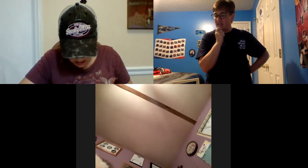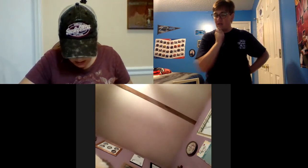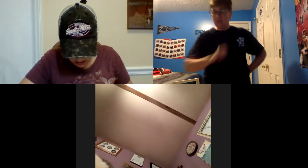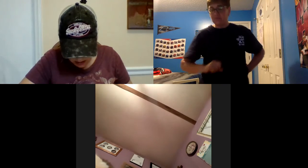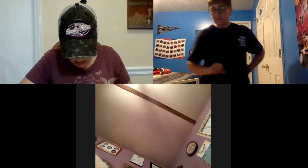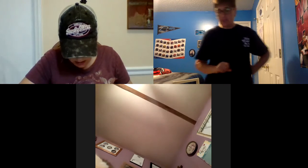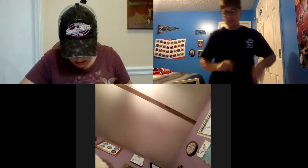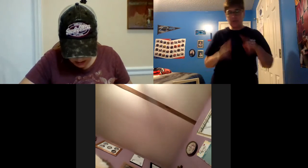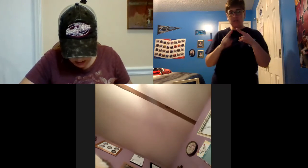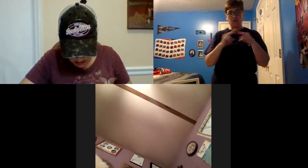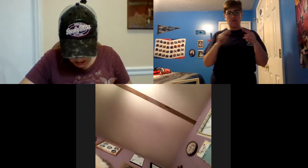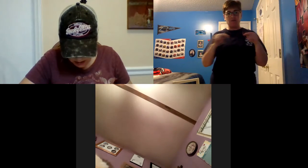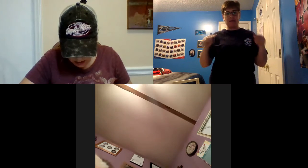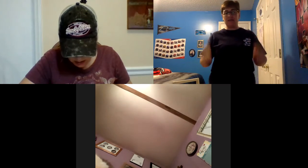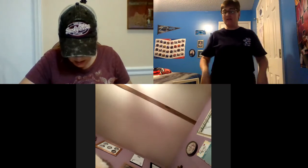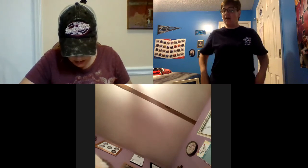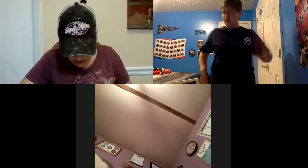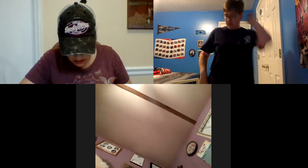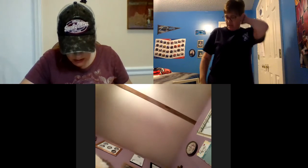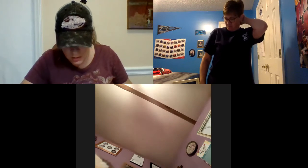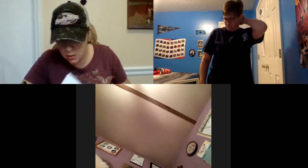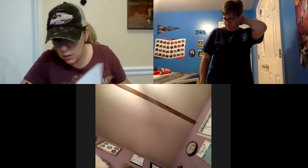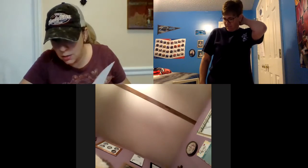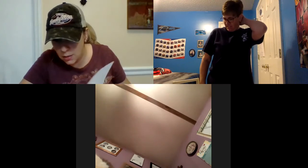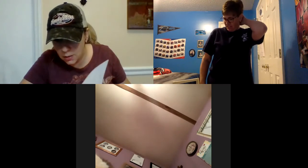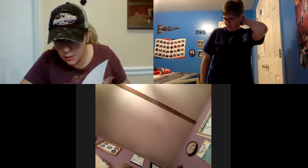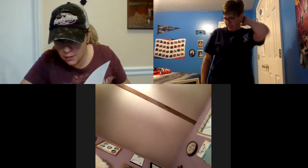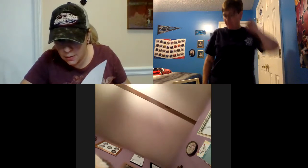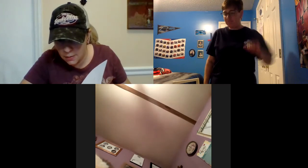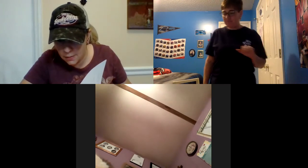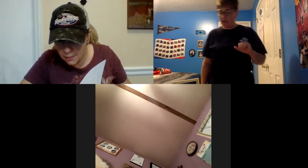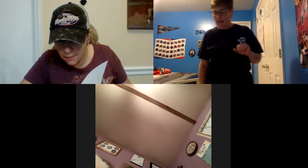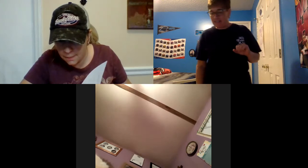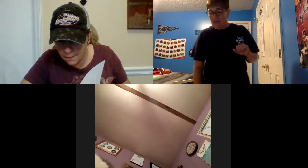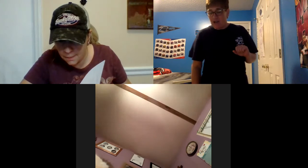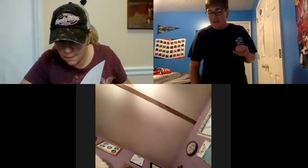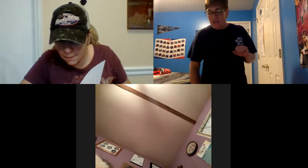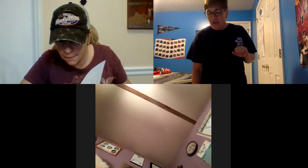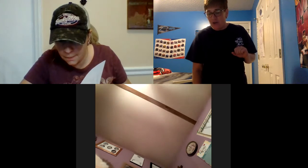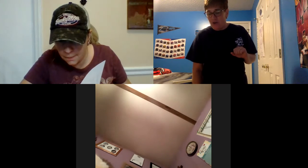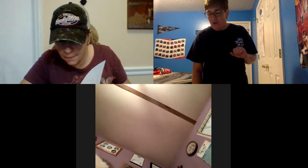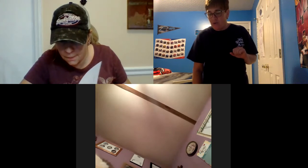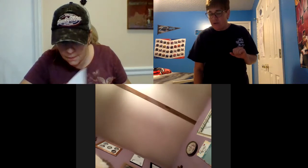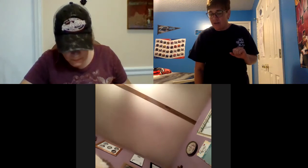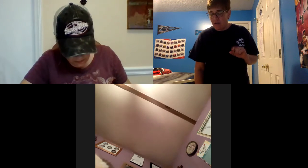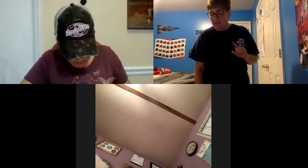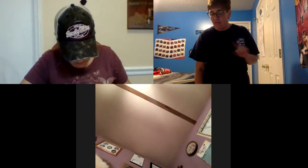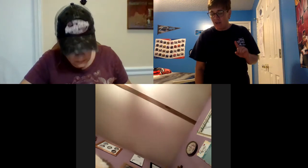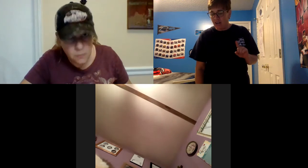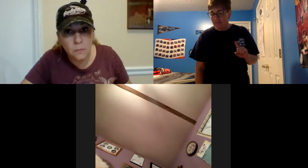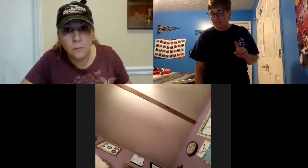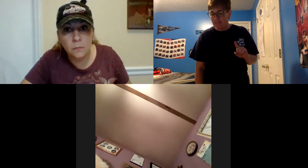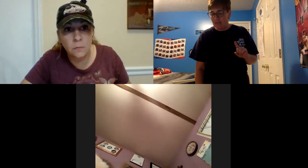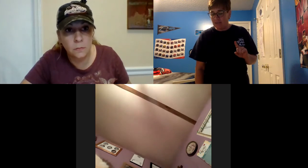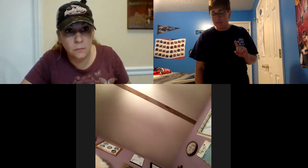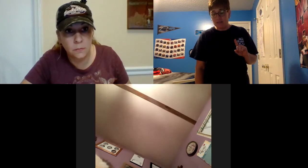it. Okay, because we didn't go over bacon. Okay, that's interesting. All right, so I must have